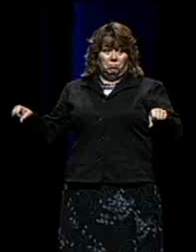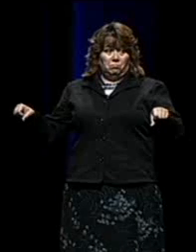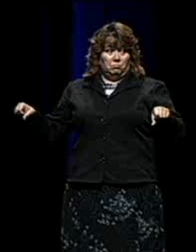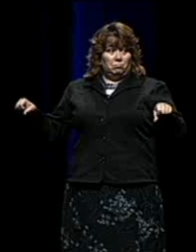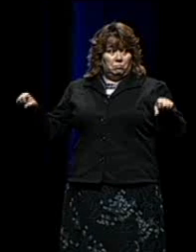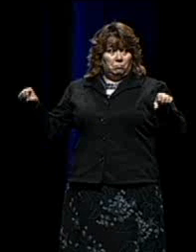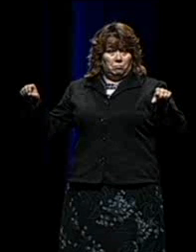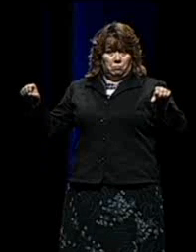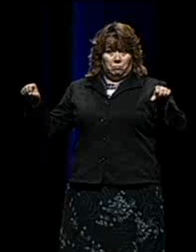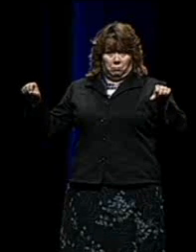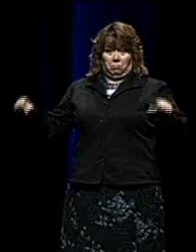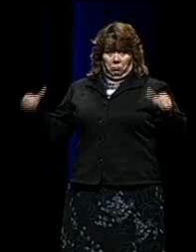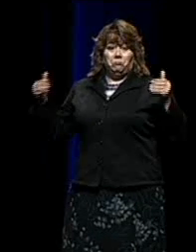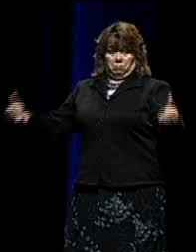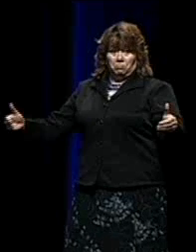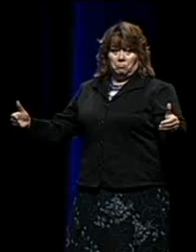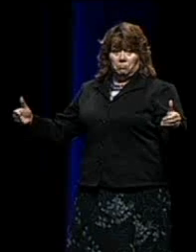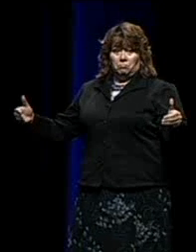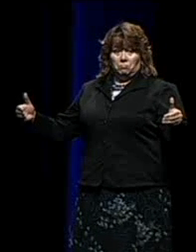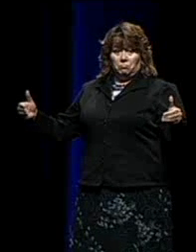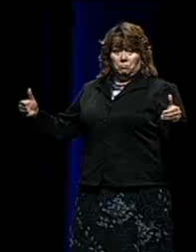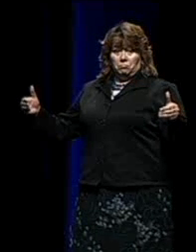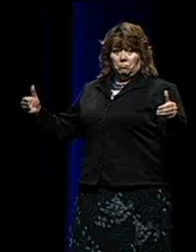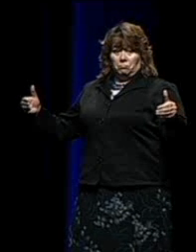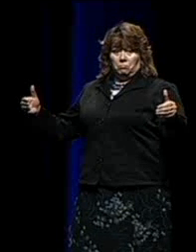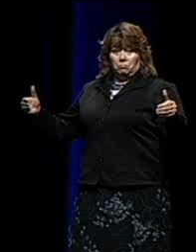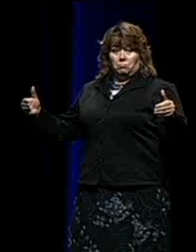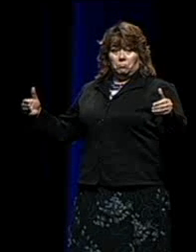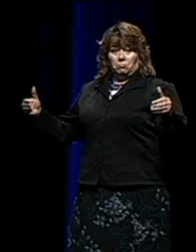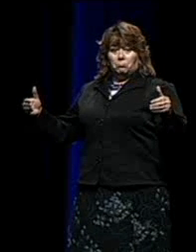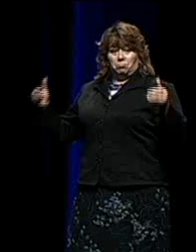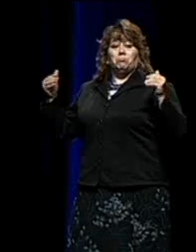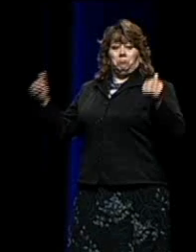Okay, I can do that. I'll go forward with that then.